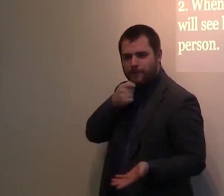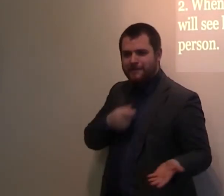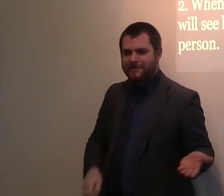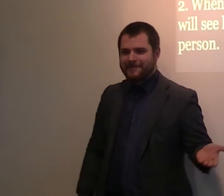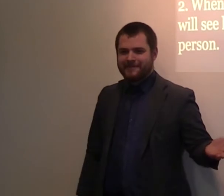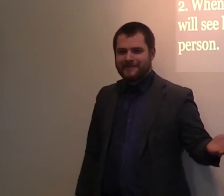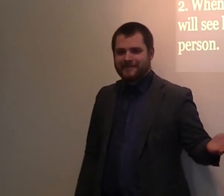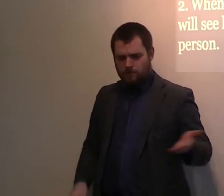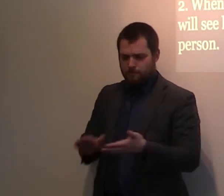They will praise God too.